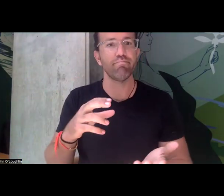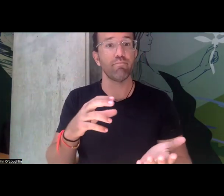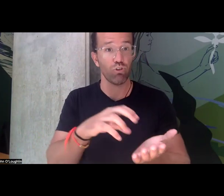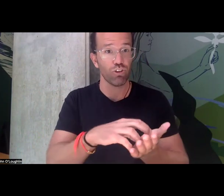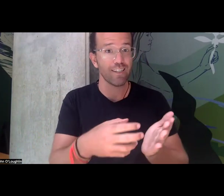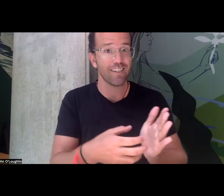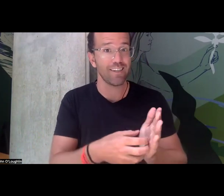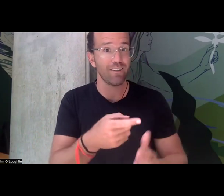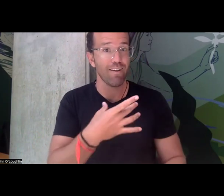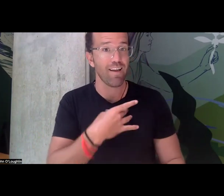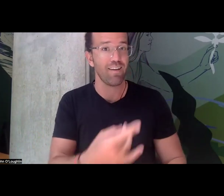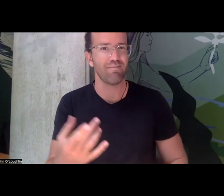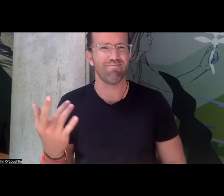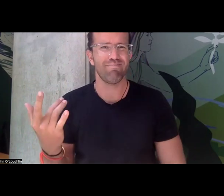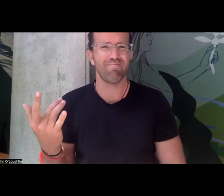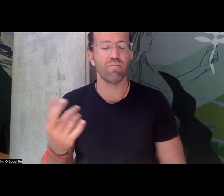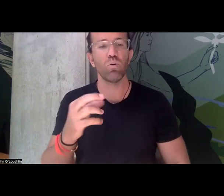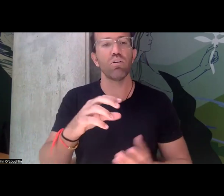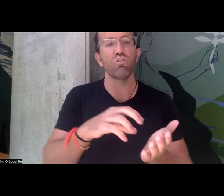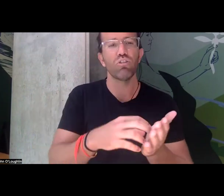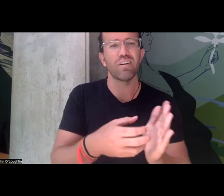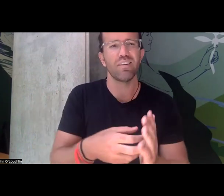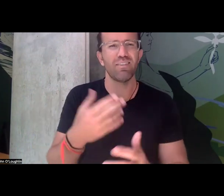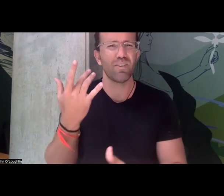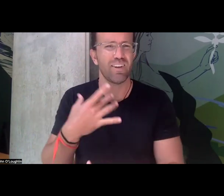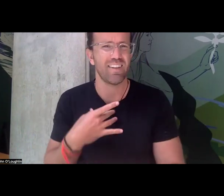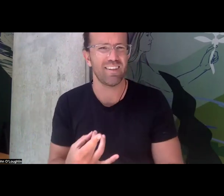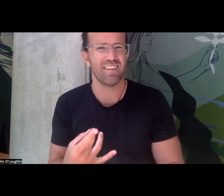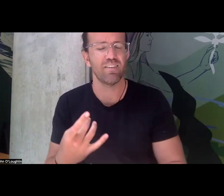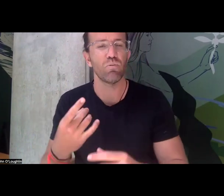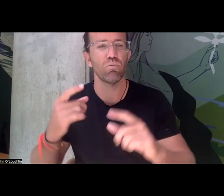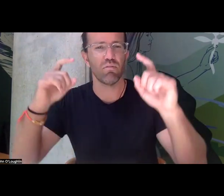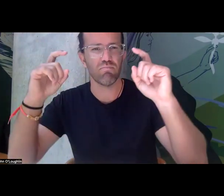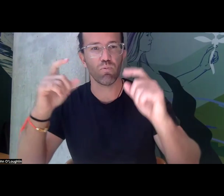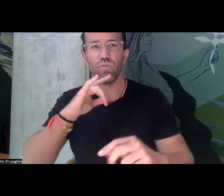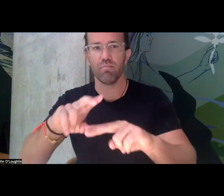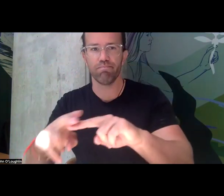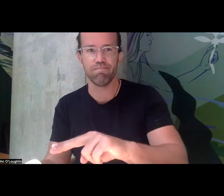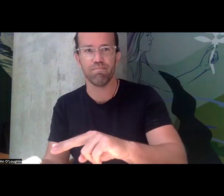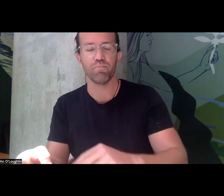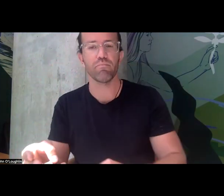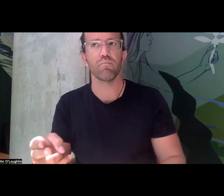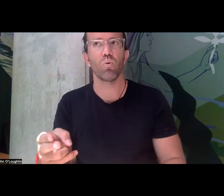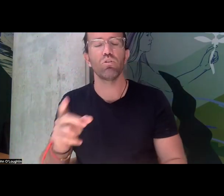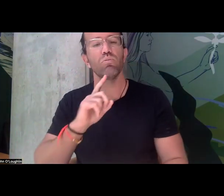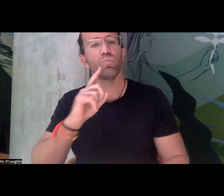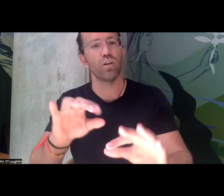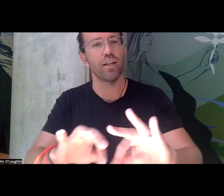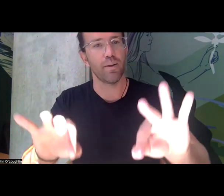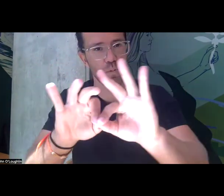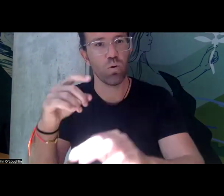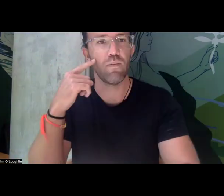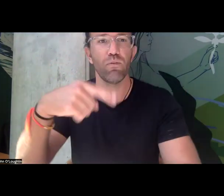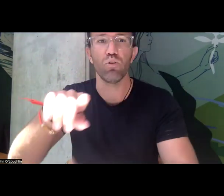Like, why do you like cookies? Or cookies, do you like? Why? Or why do you like cookies? You see